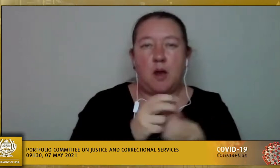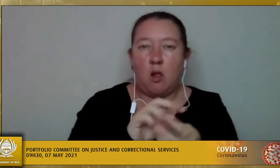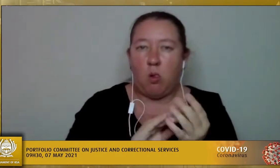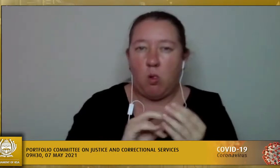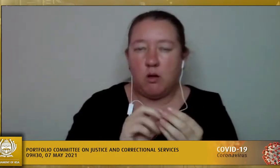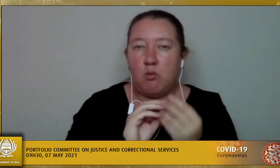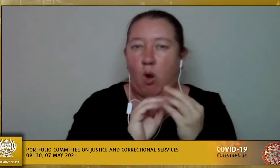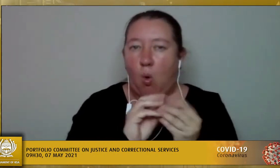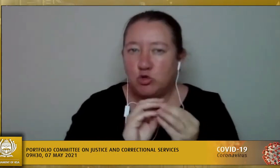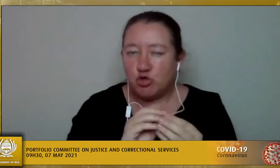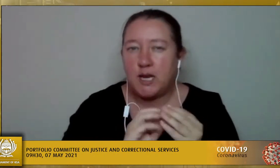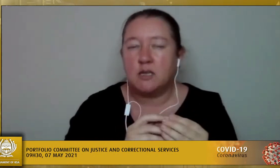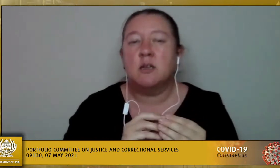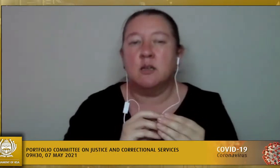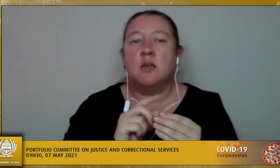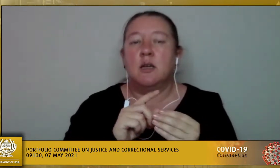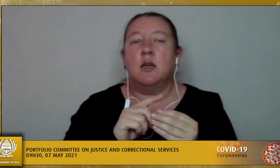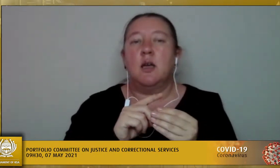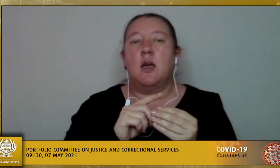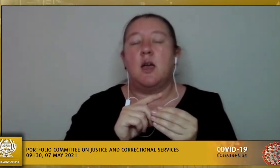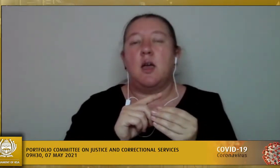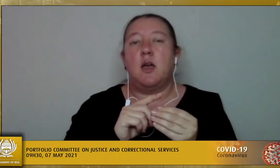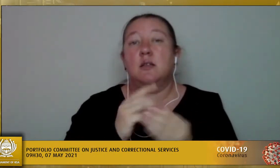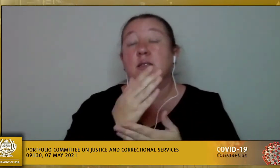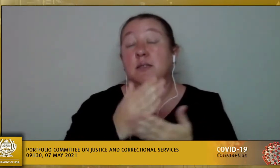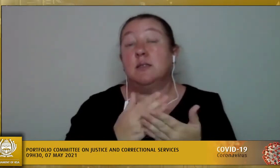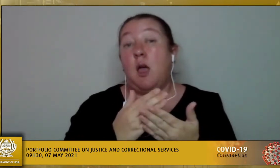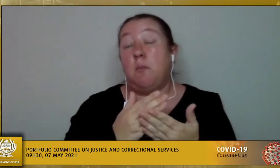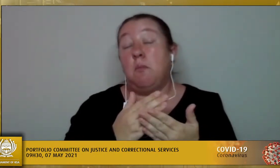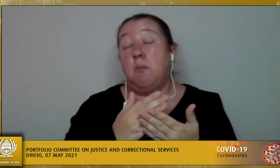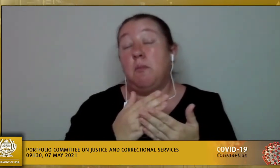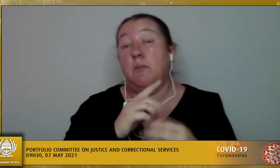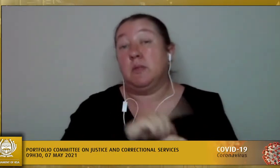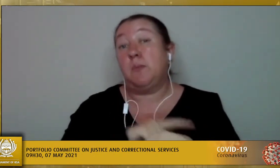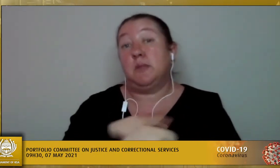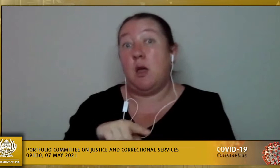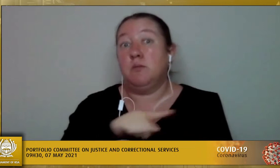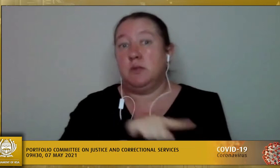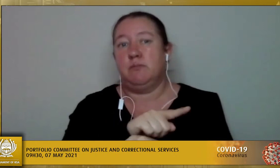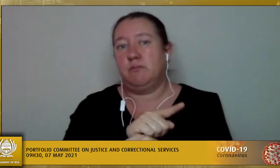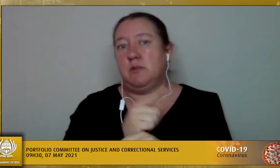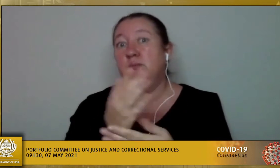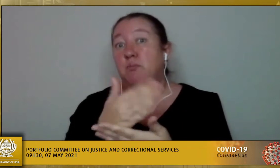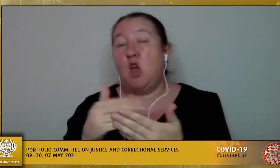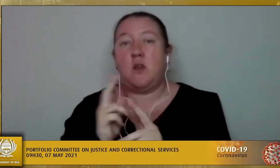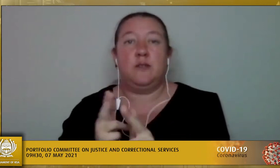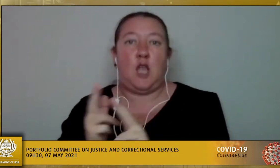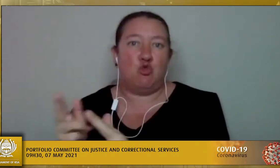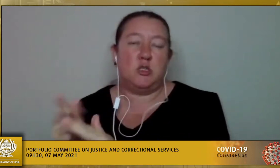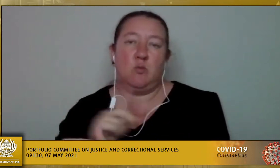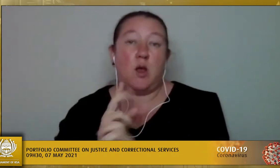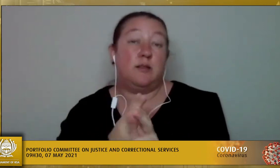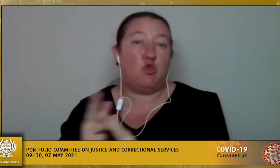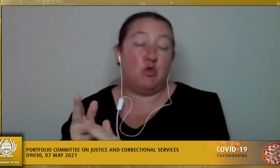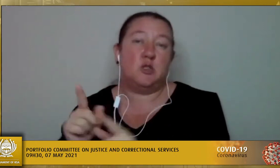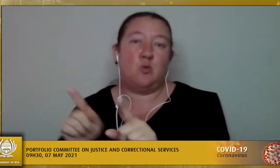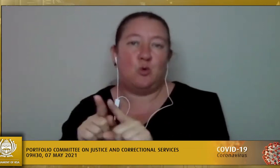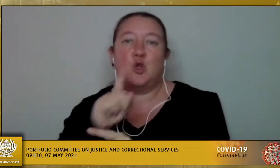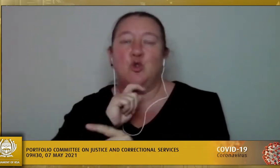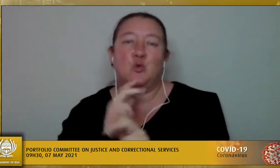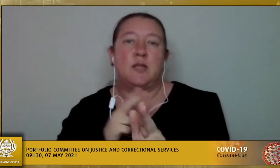which in most in some instances are elements of terrorism because terrorists also use terrorist